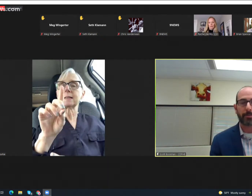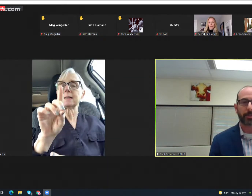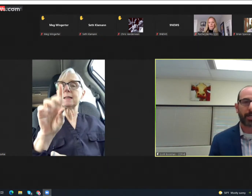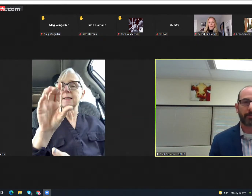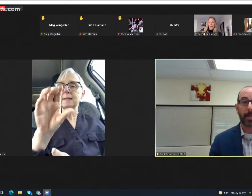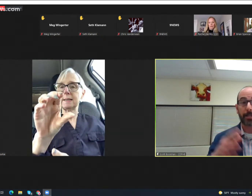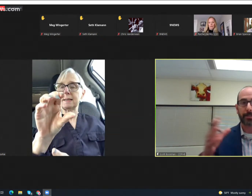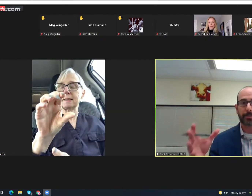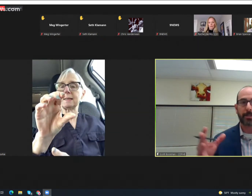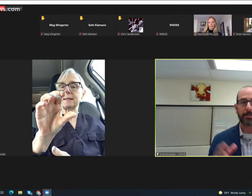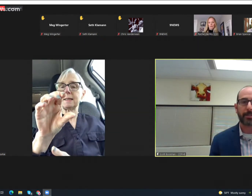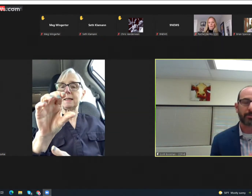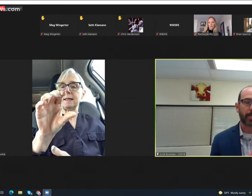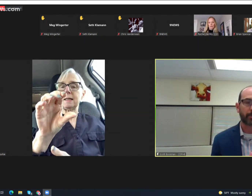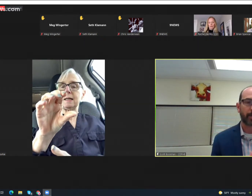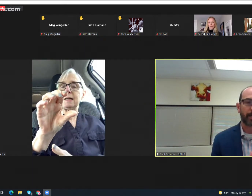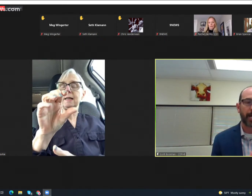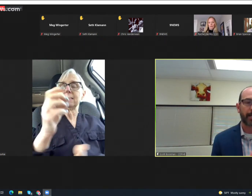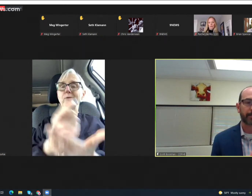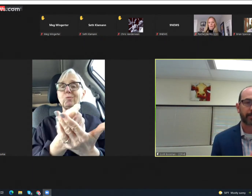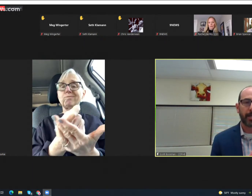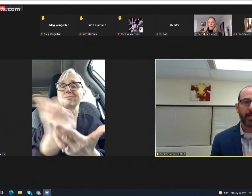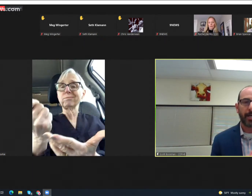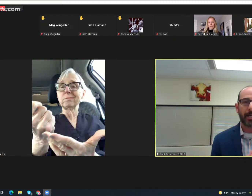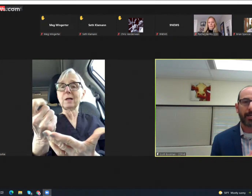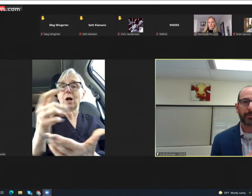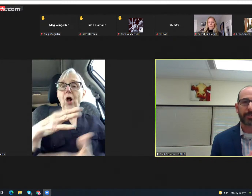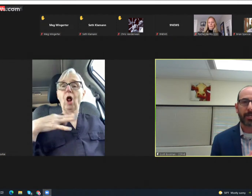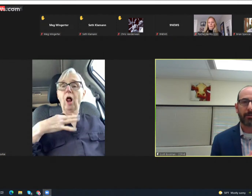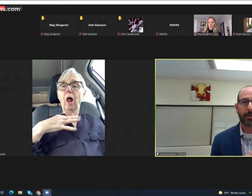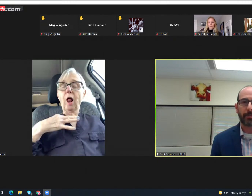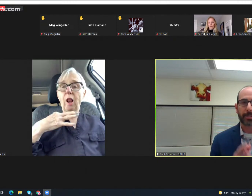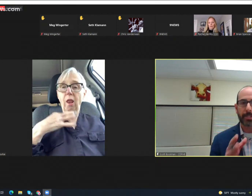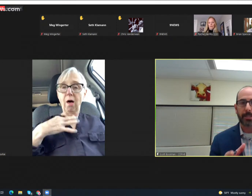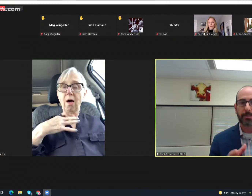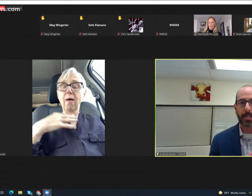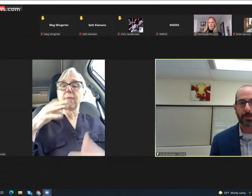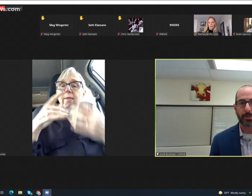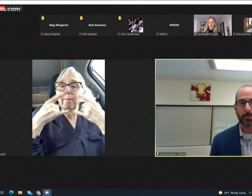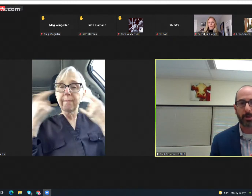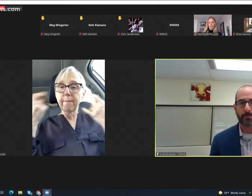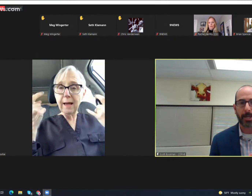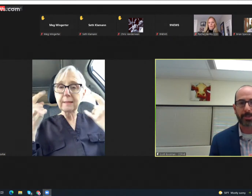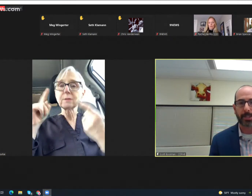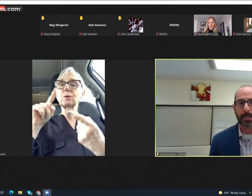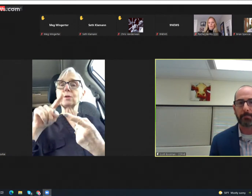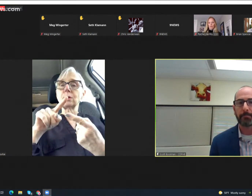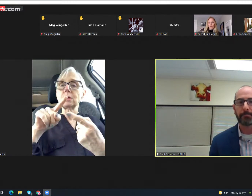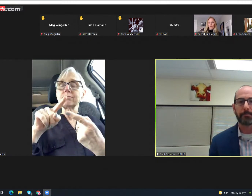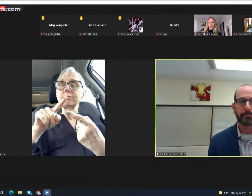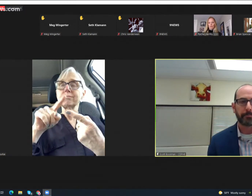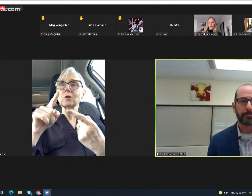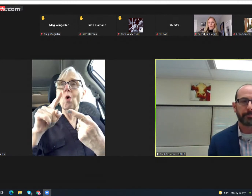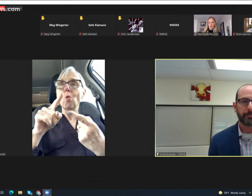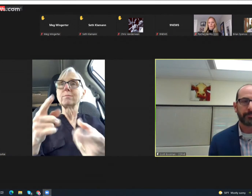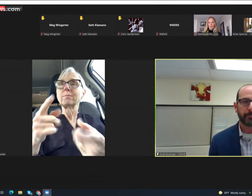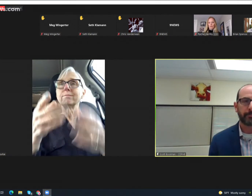moving away from cloth masks to those medical grade masks. And so I would just say, stay tuned, more information to come.